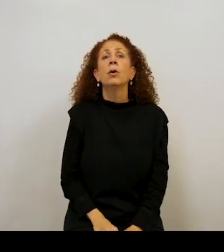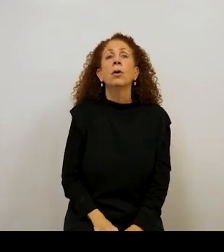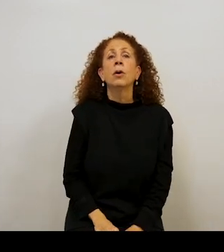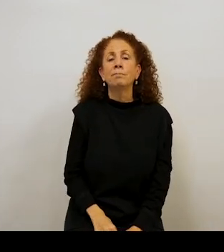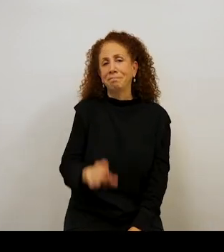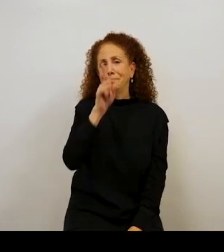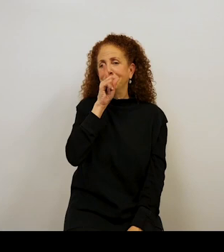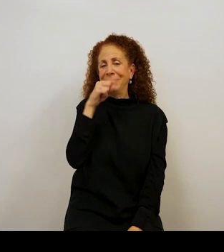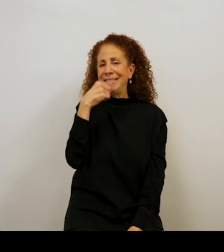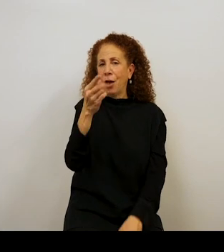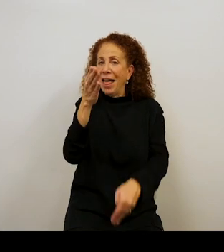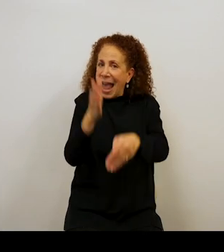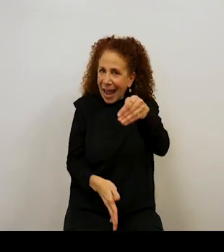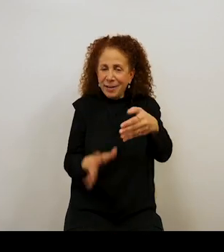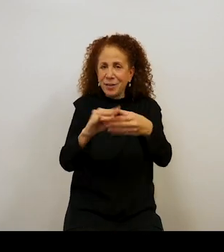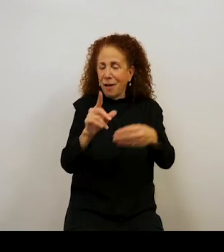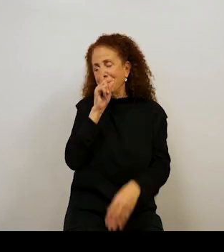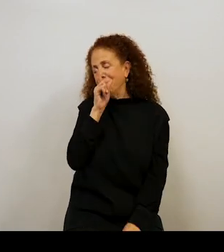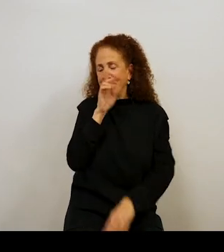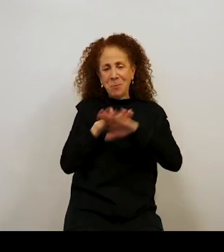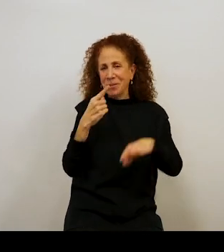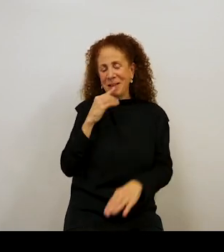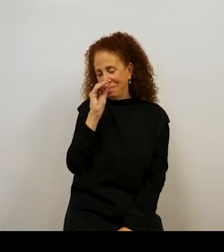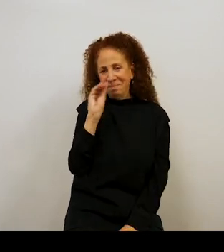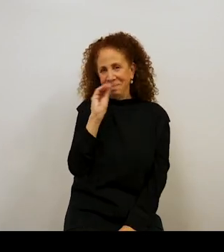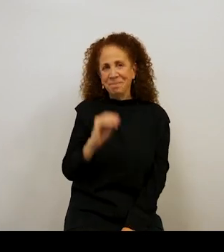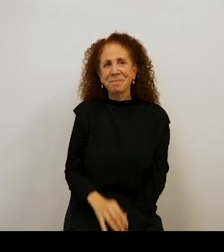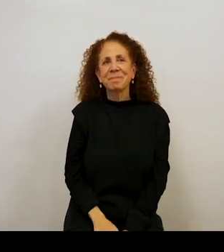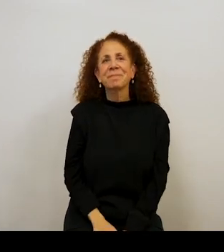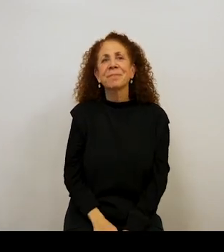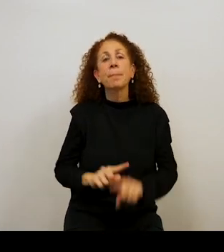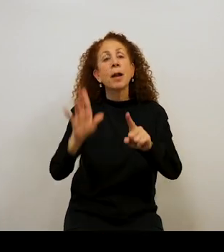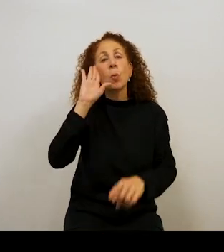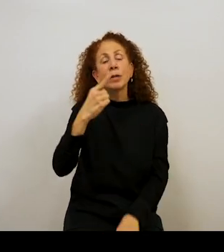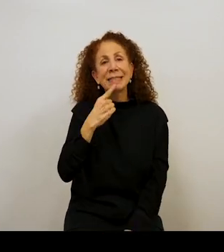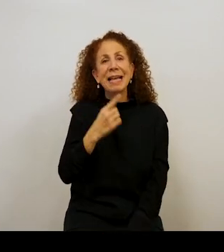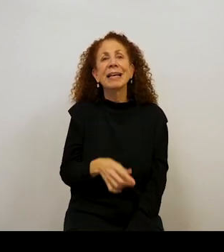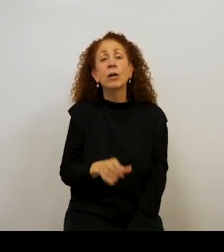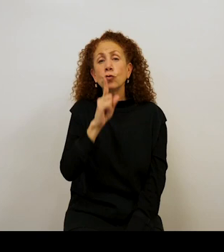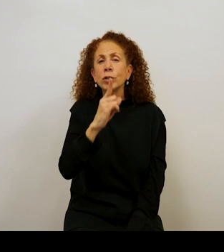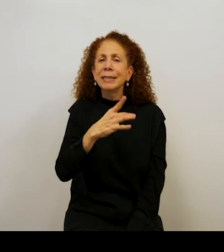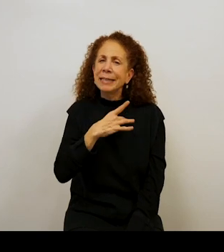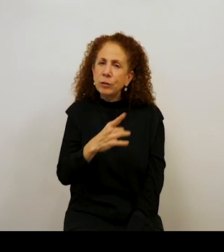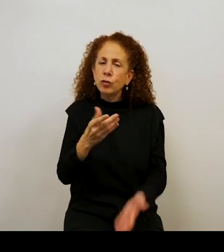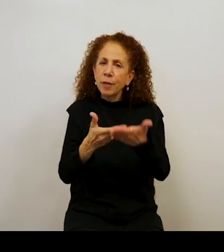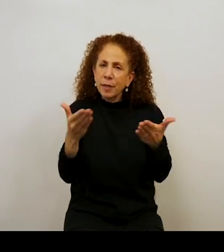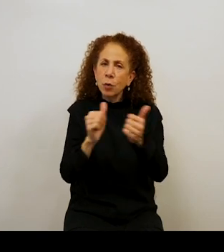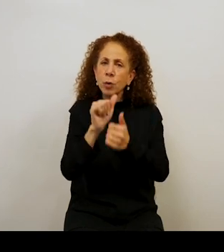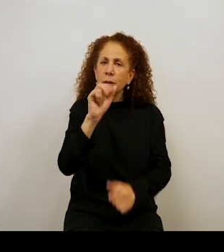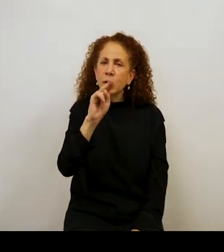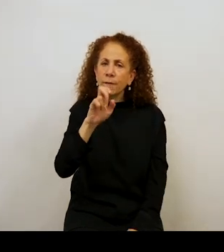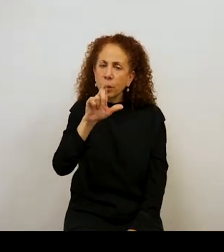So we're not going to give away the end of the novel. all I'll say is it's a really interesting thing with